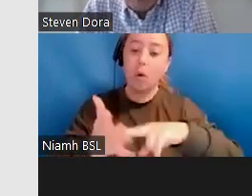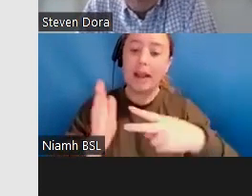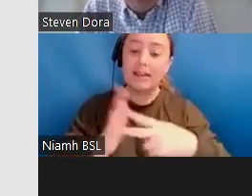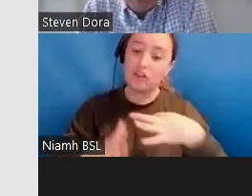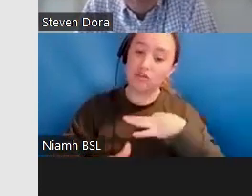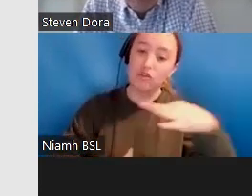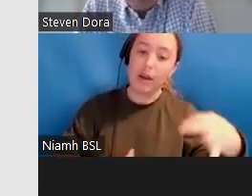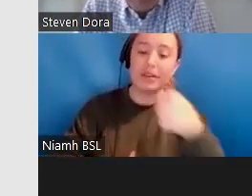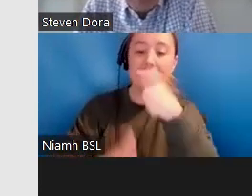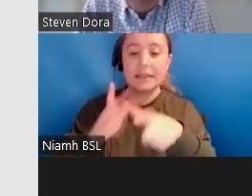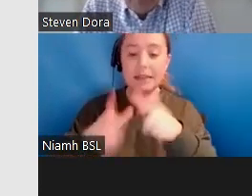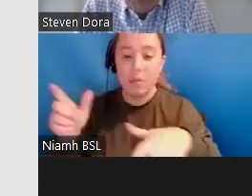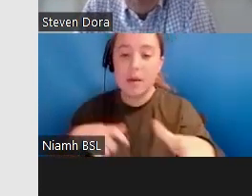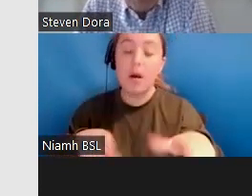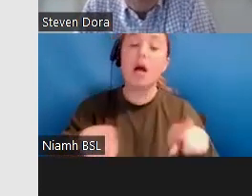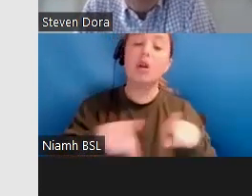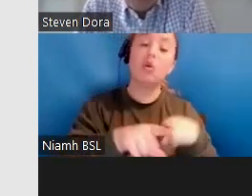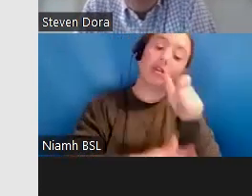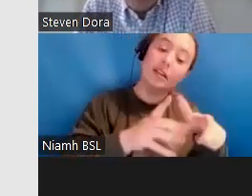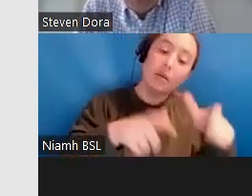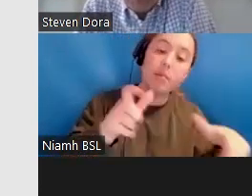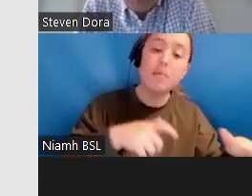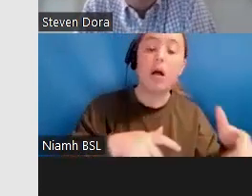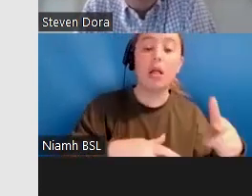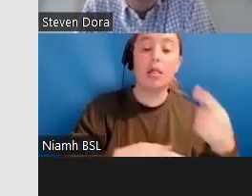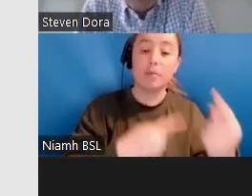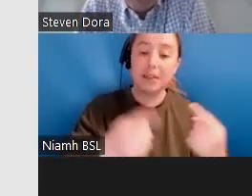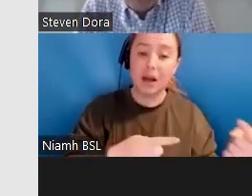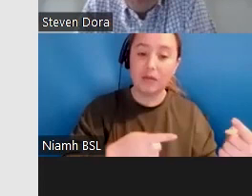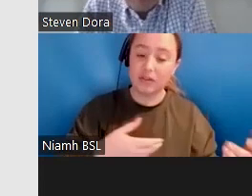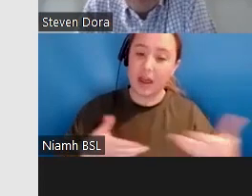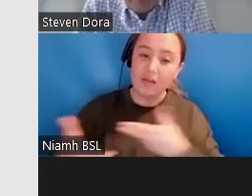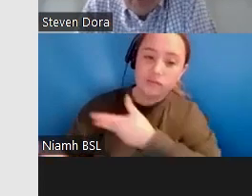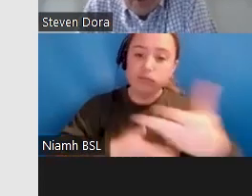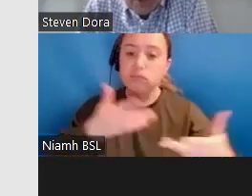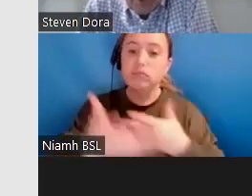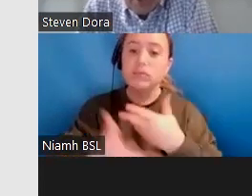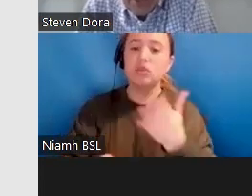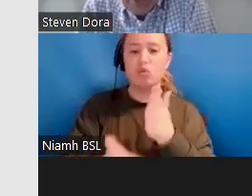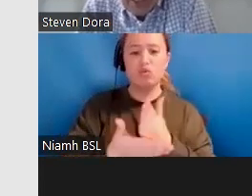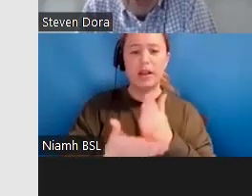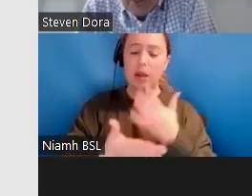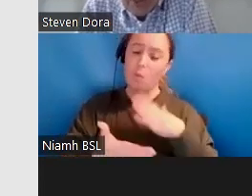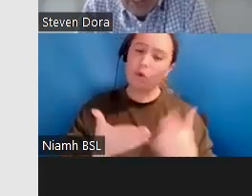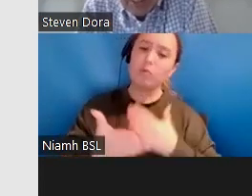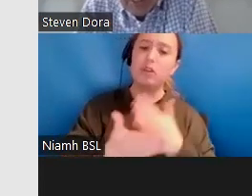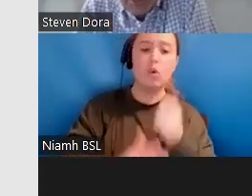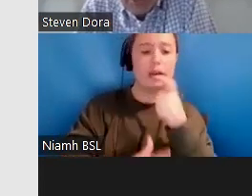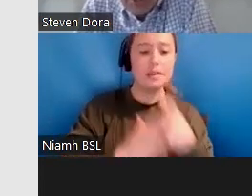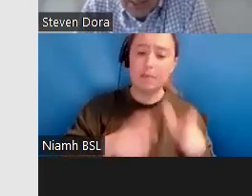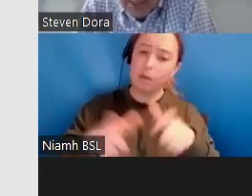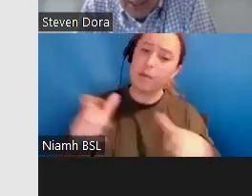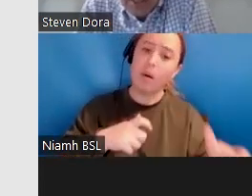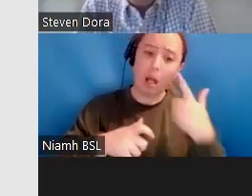represent them. It contains one vision, which is that all disabled people can travel with the same freedom, choice, dignity and opportunity as